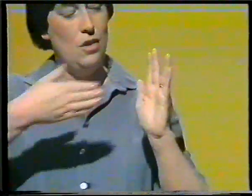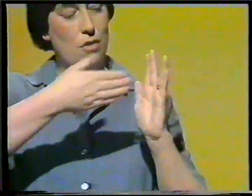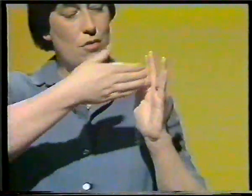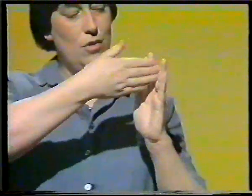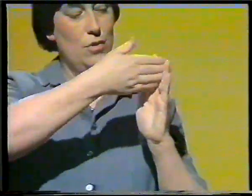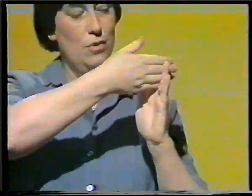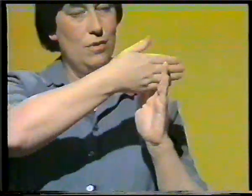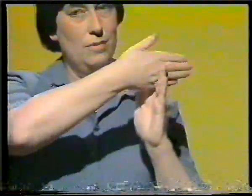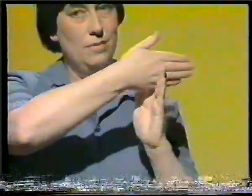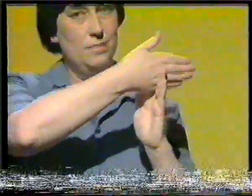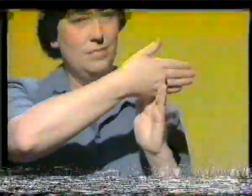Through.